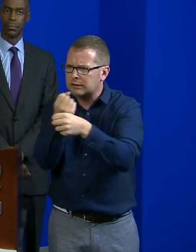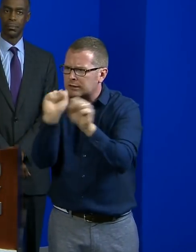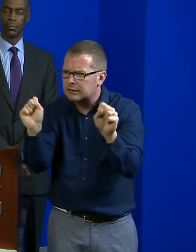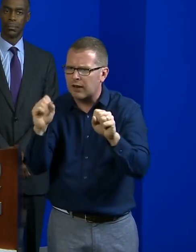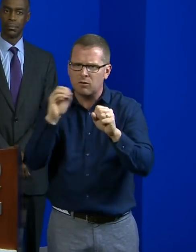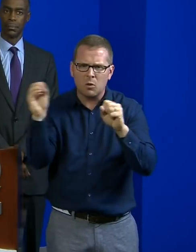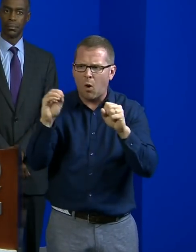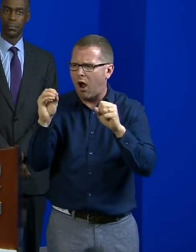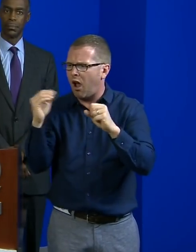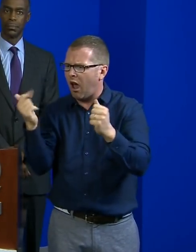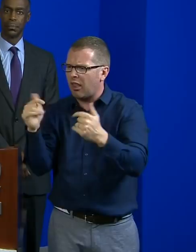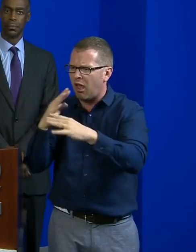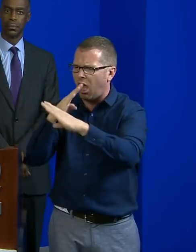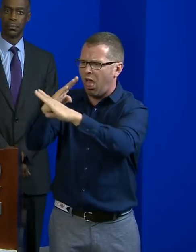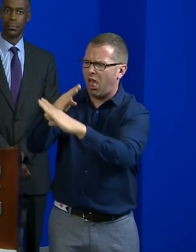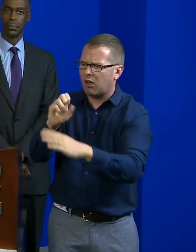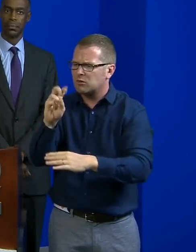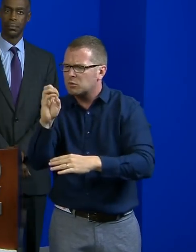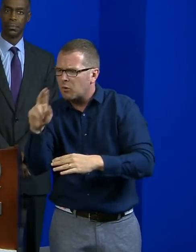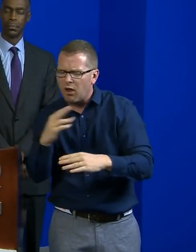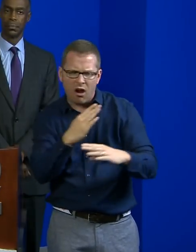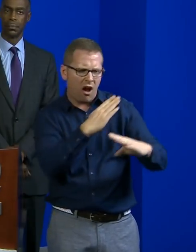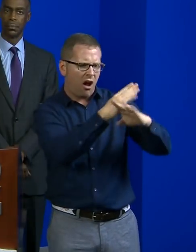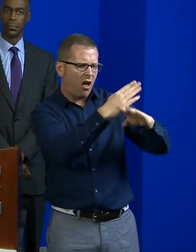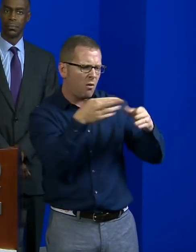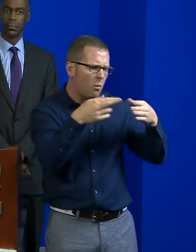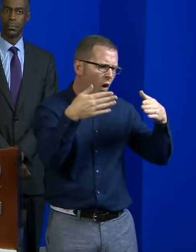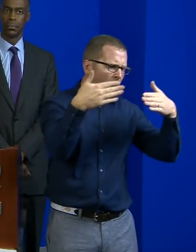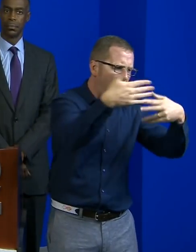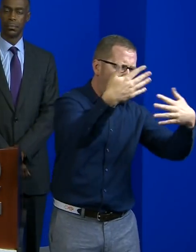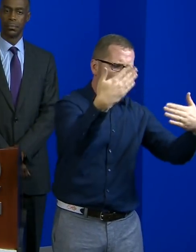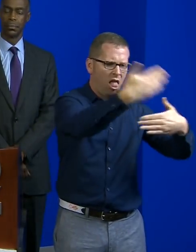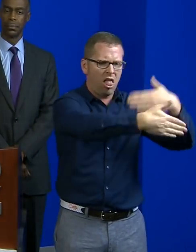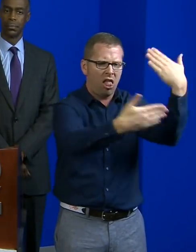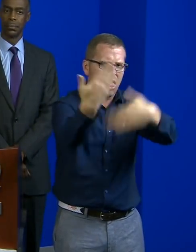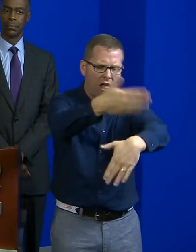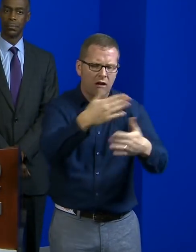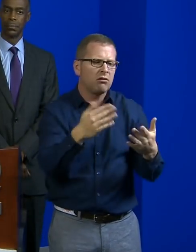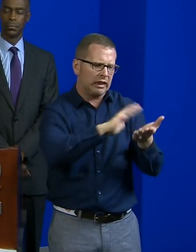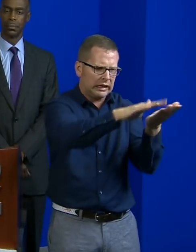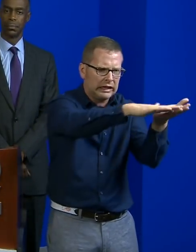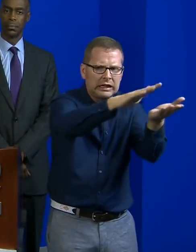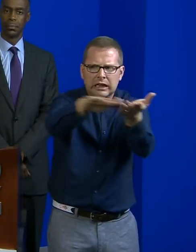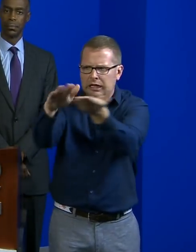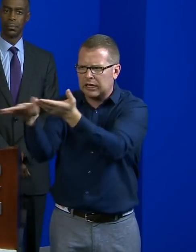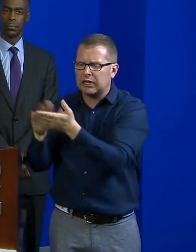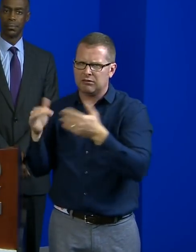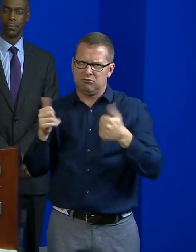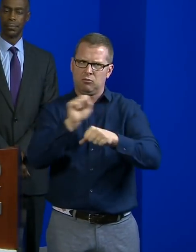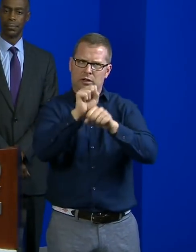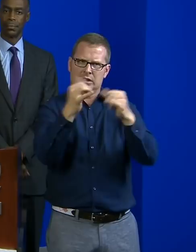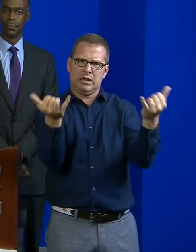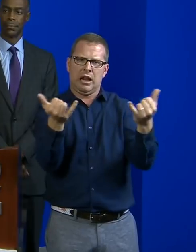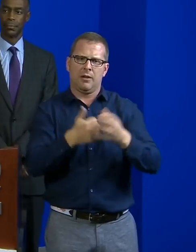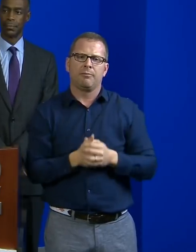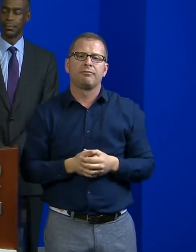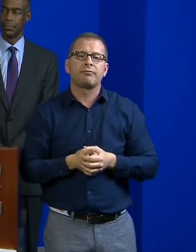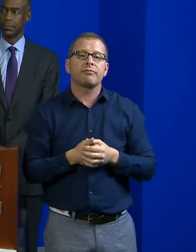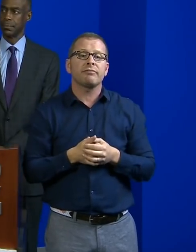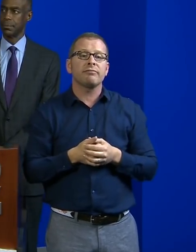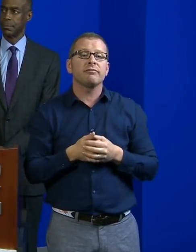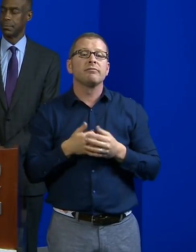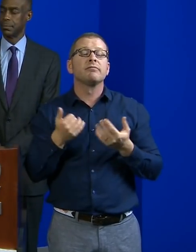New River, are currently functioning under normal operations. Please stay connected to your favorite source of information